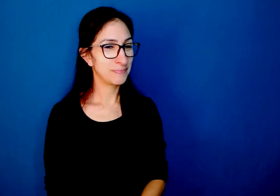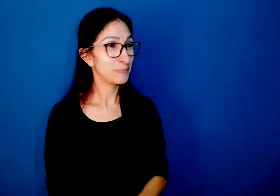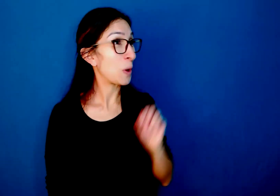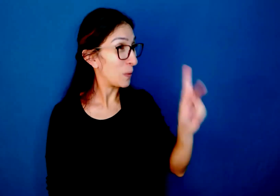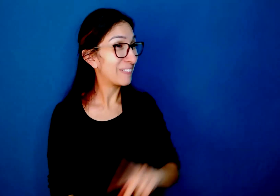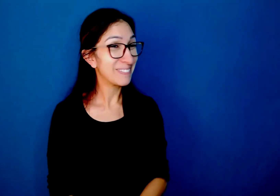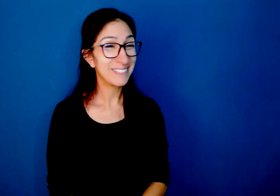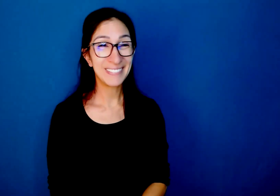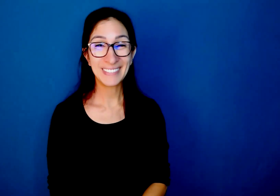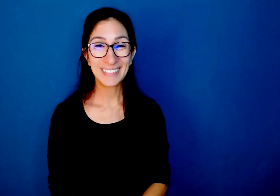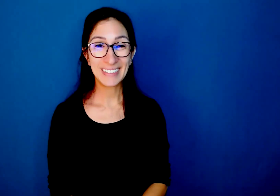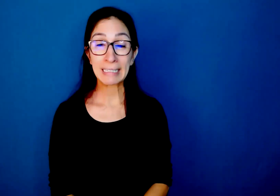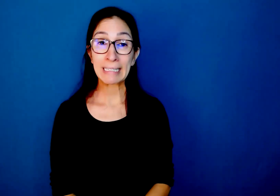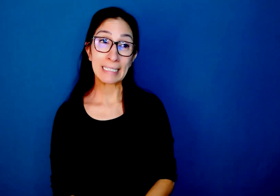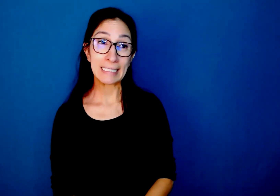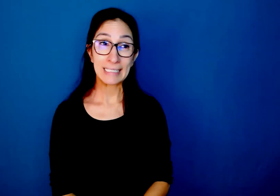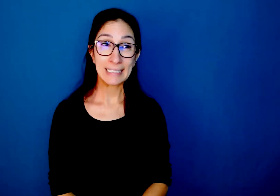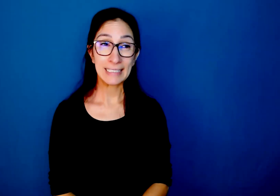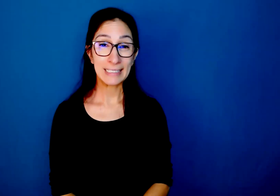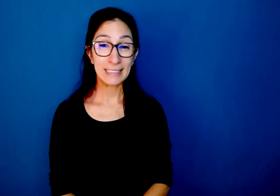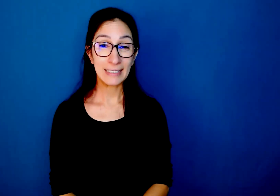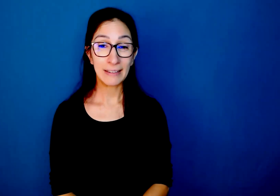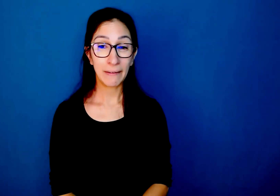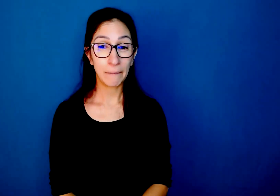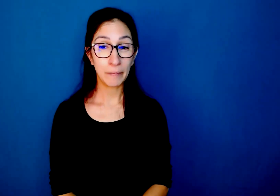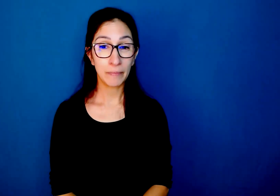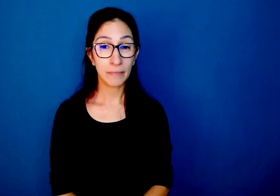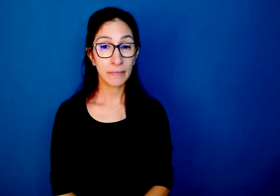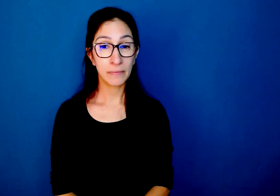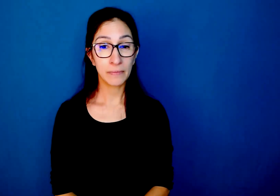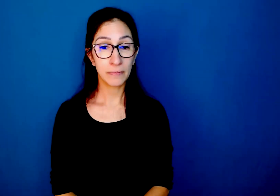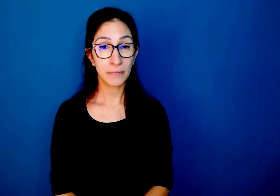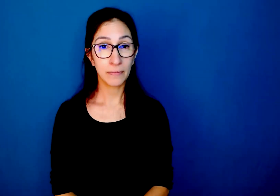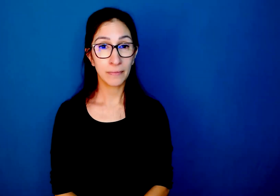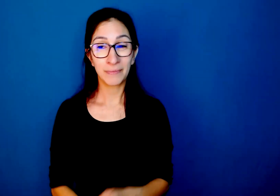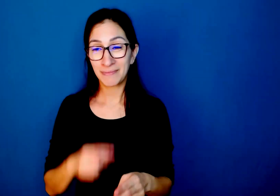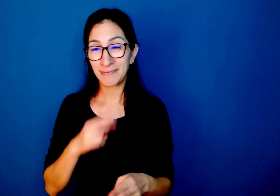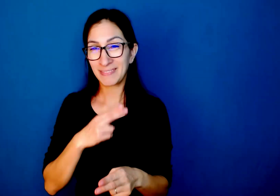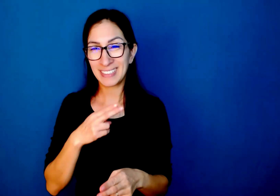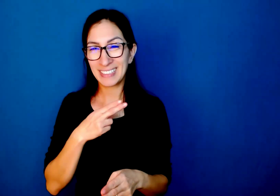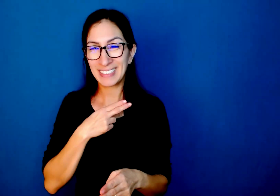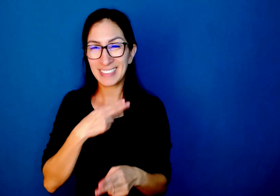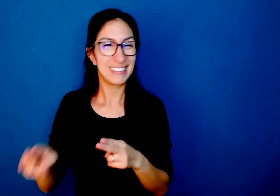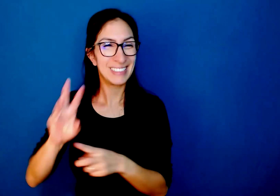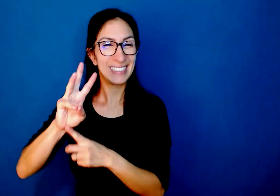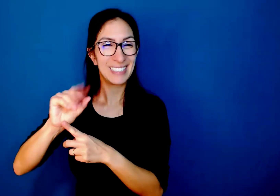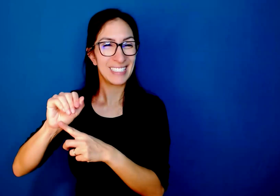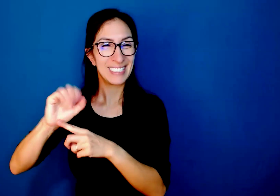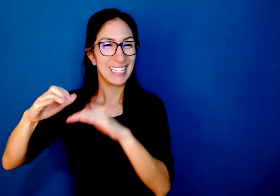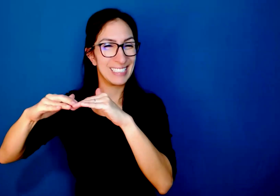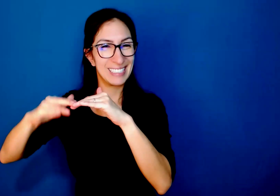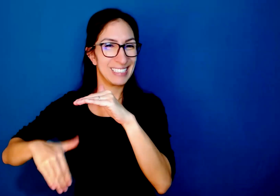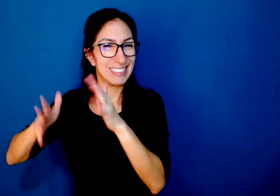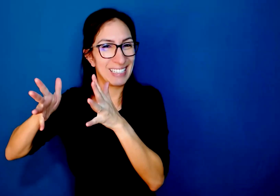great. And in 60 seconds or less, are